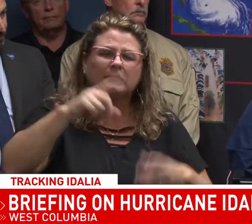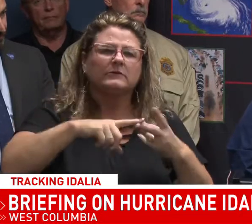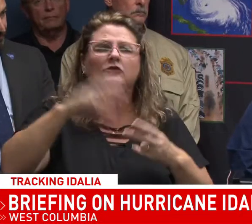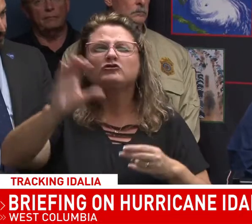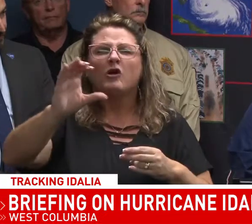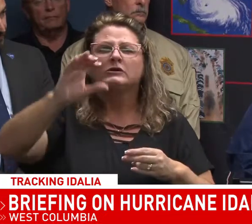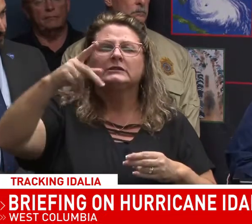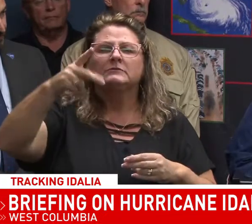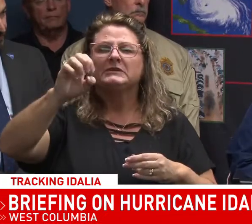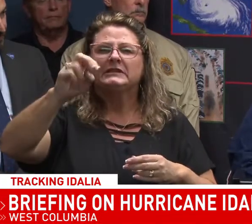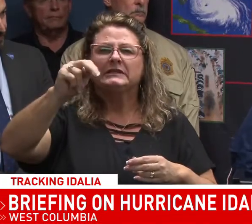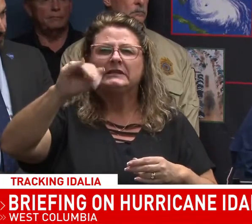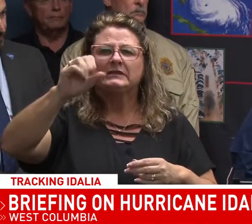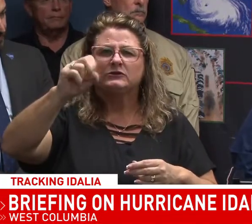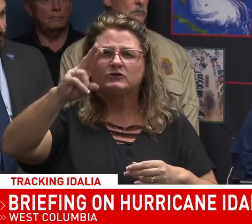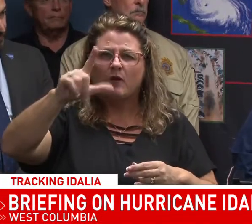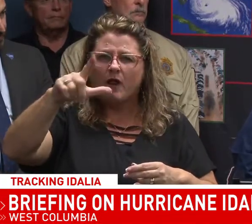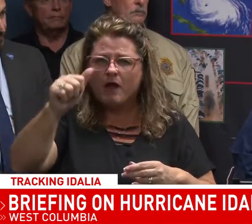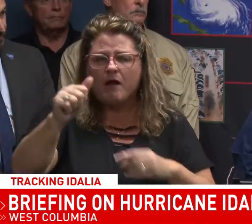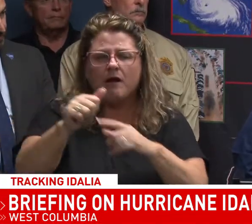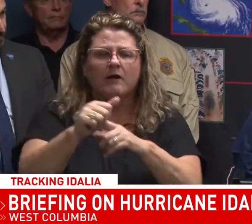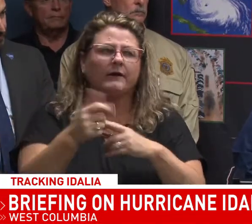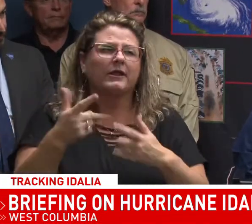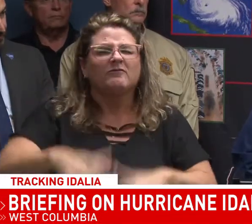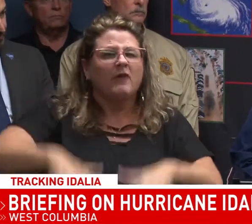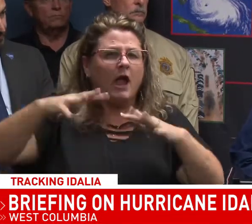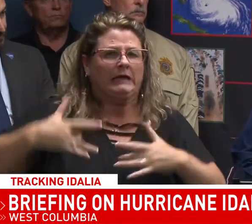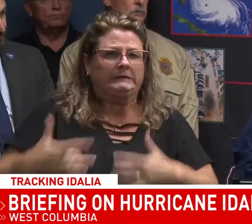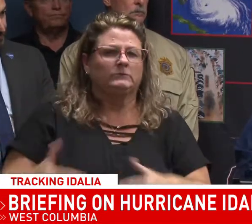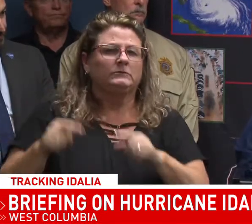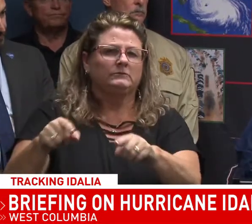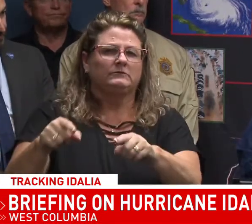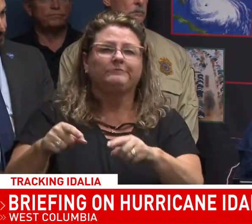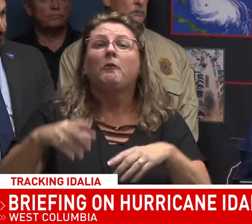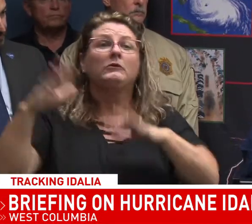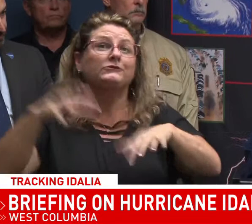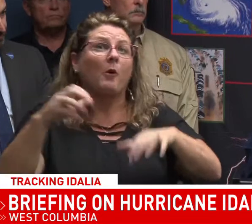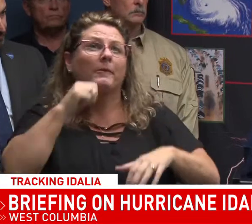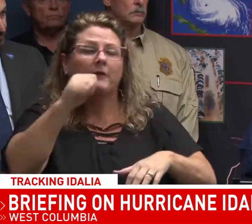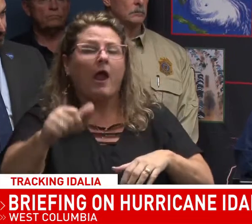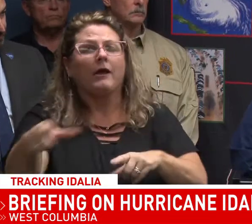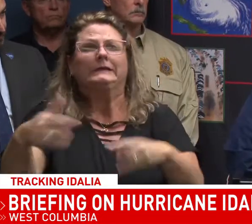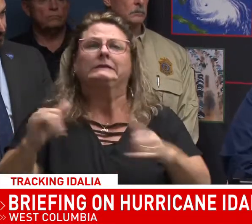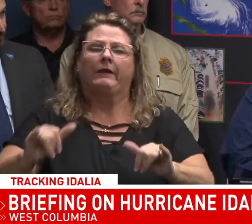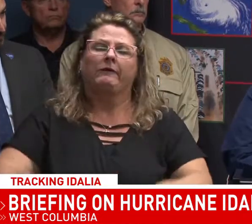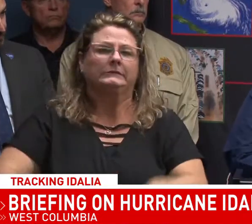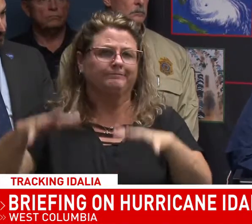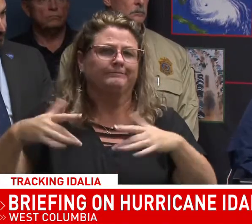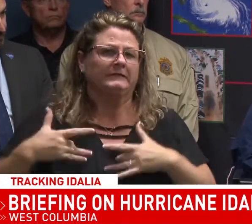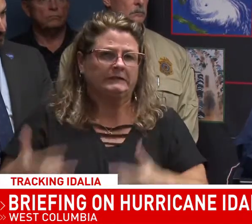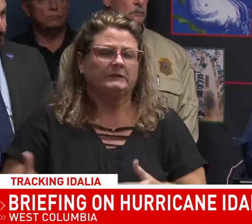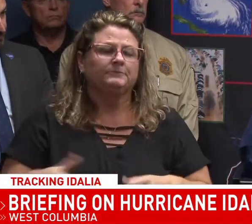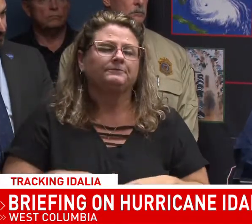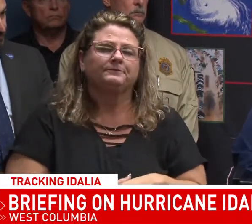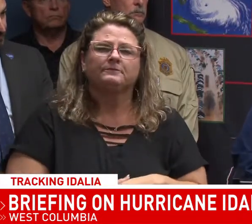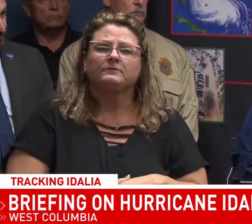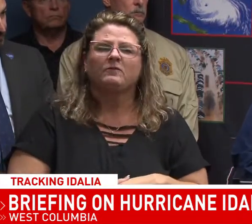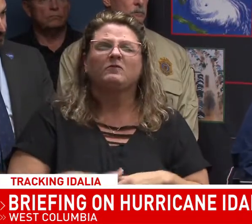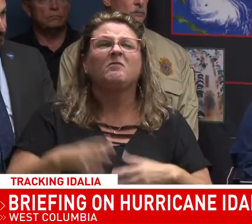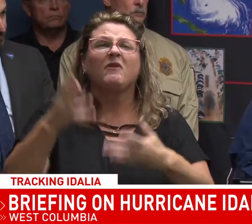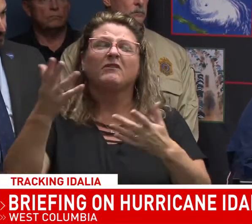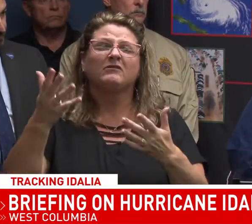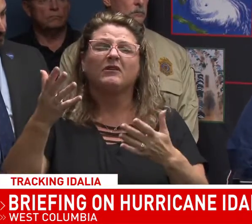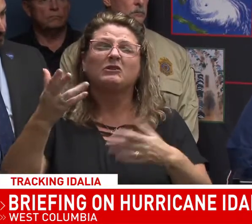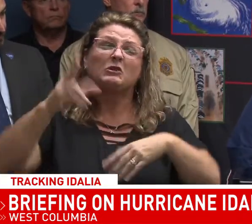Peninsula, we often see flooding there even when there's not a storm in the area. So the usual areas that we